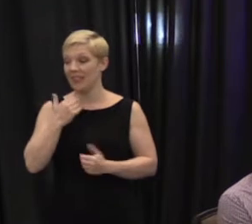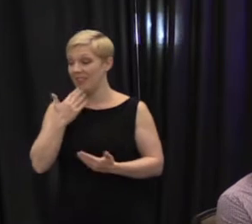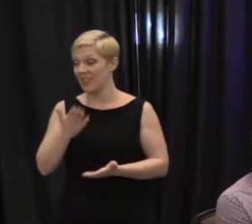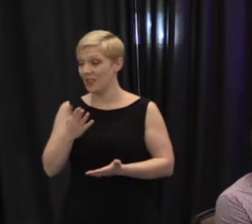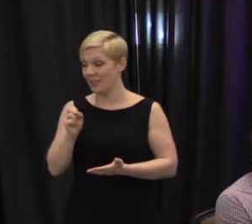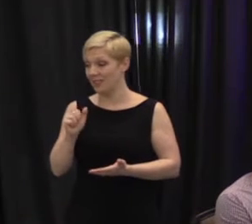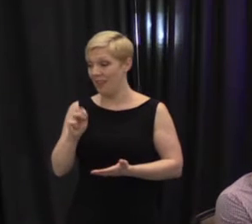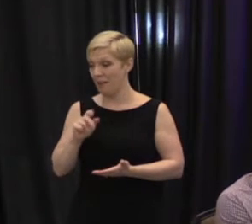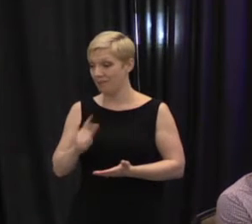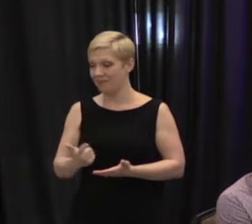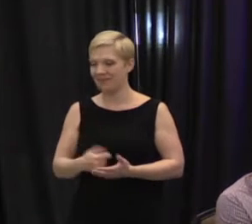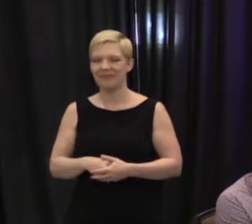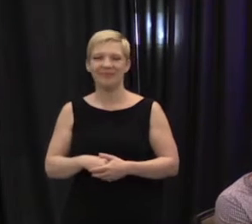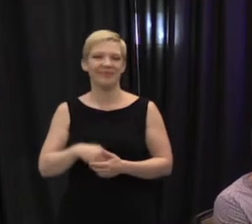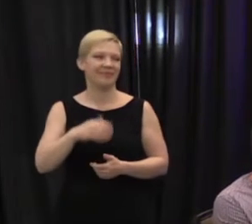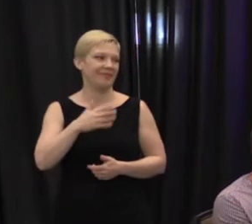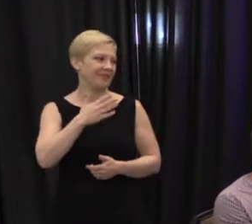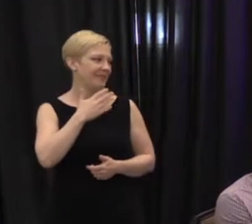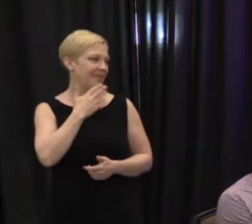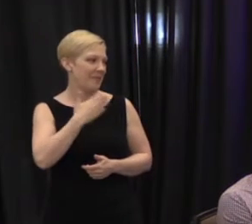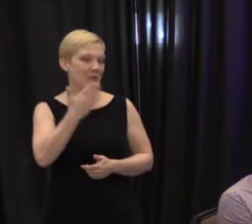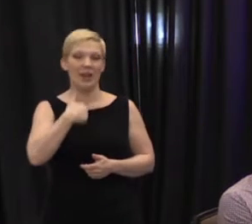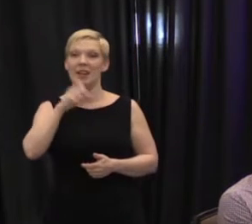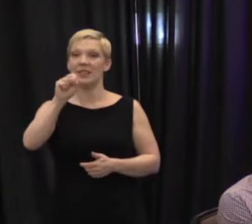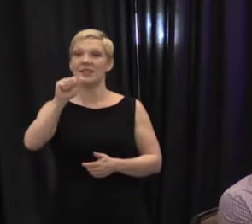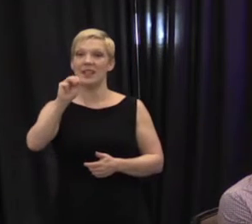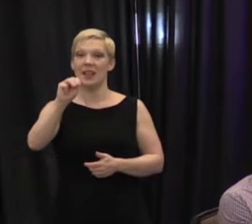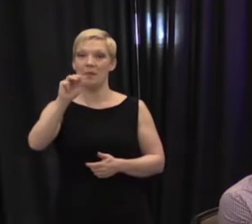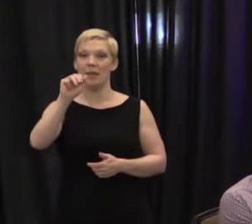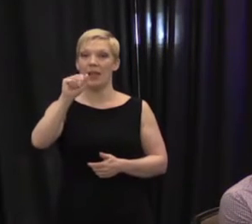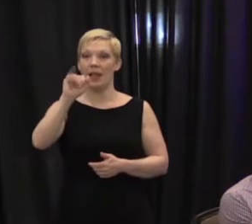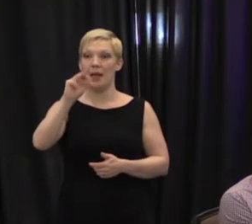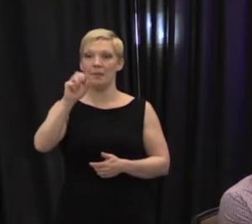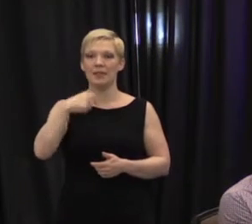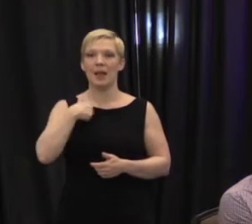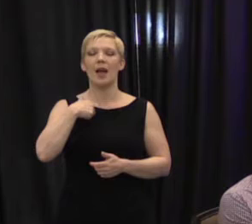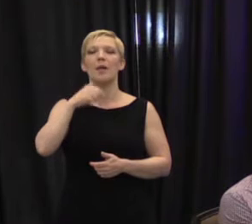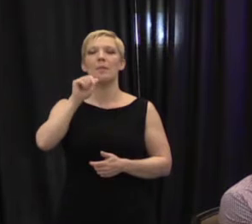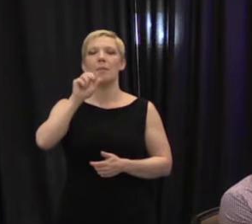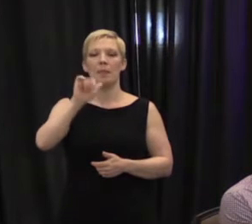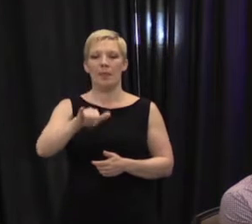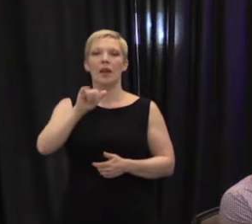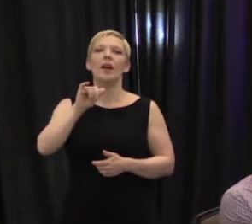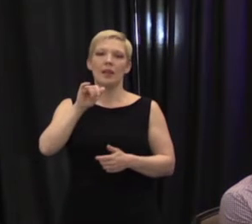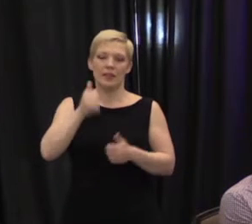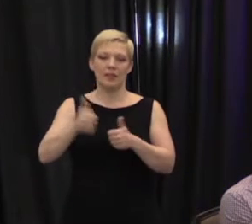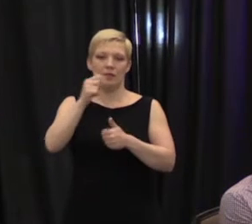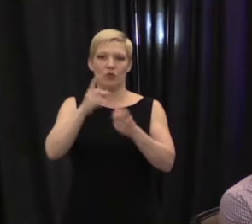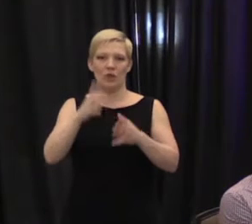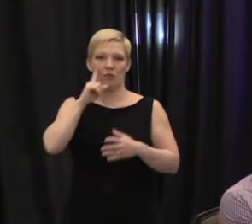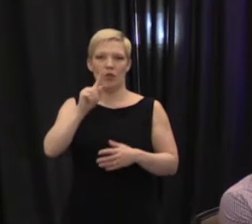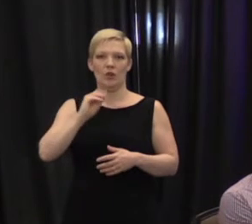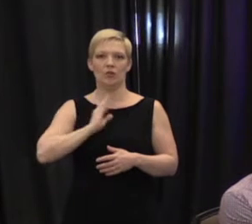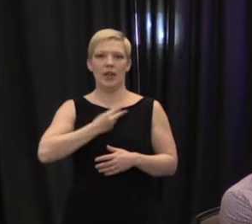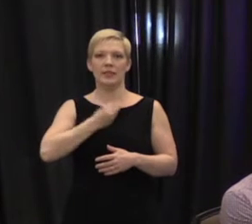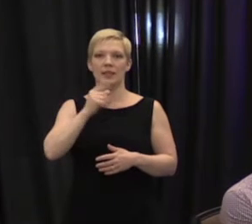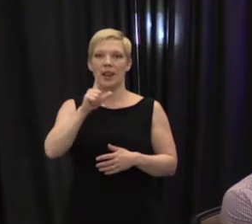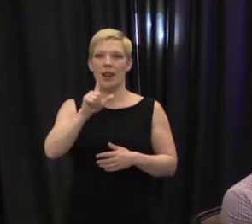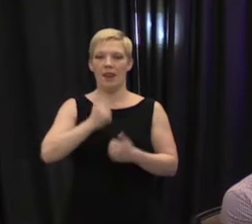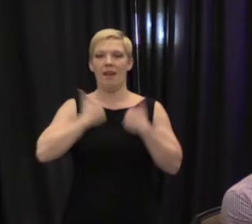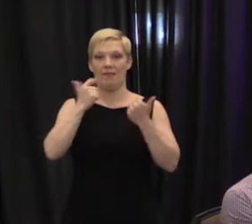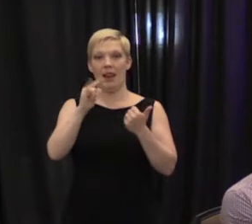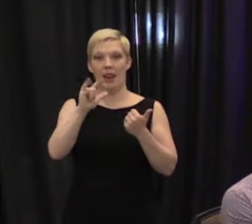Hi. Hi. Good morning. My name is Sam Ames. I'm the executive director of Trans Lifeline, a suicide prevention